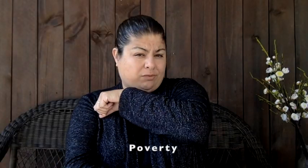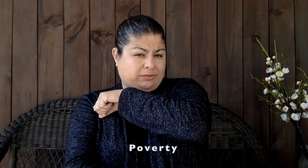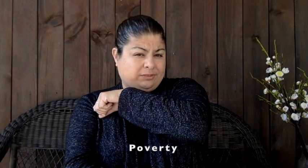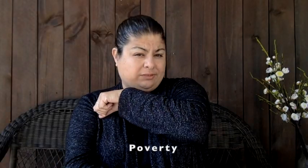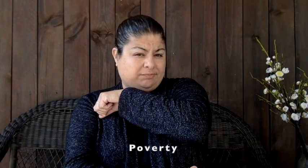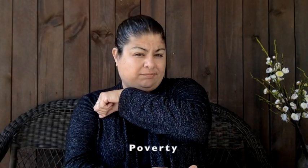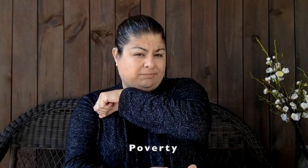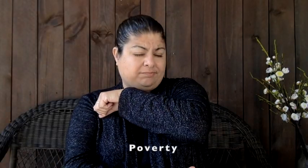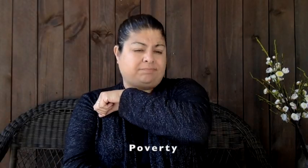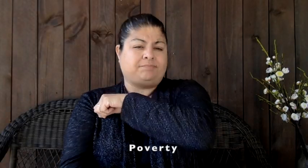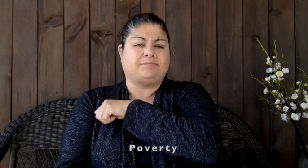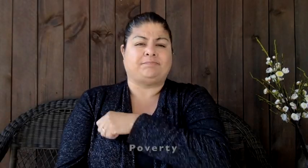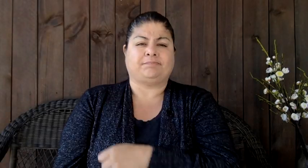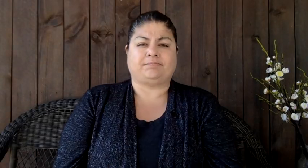poverty,